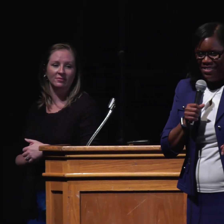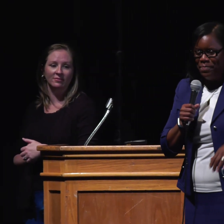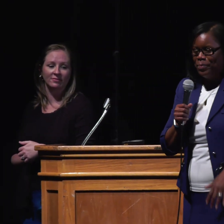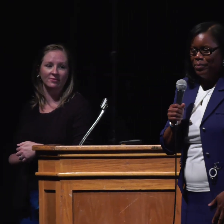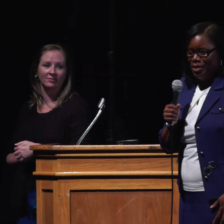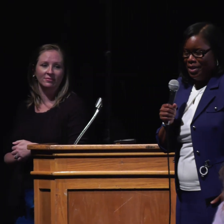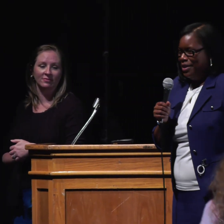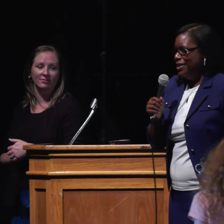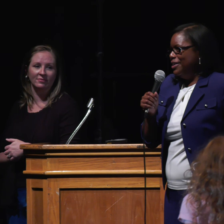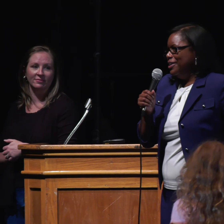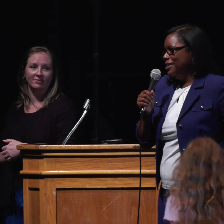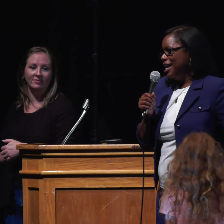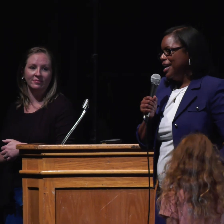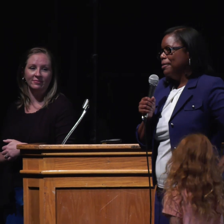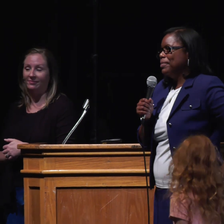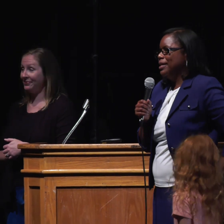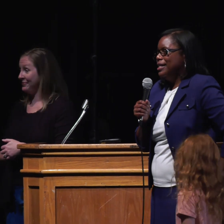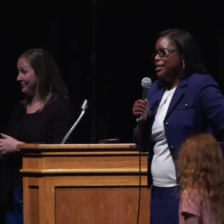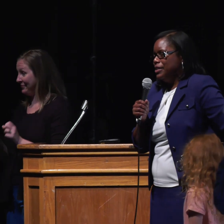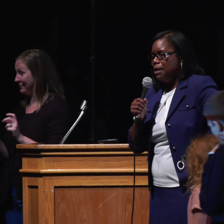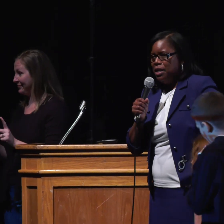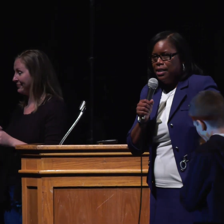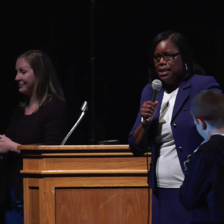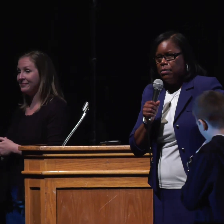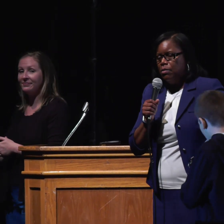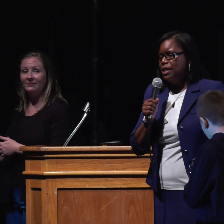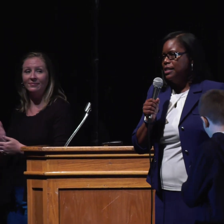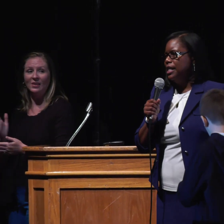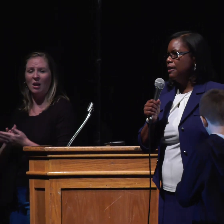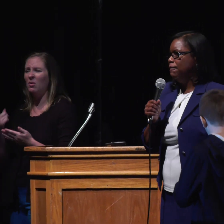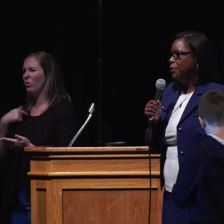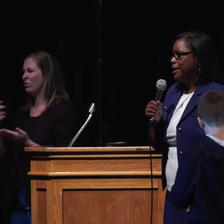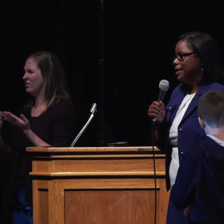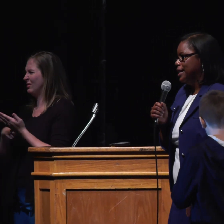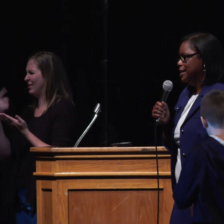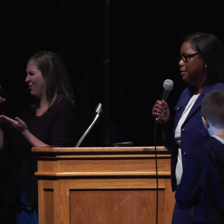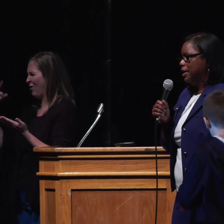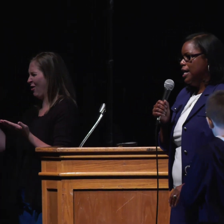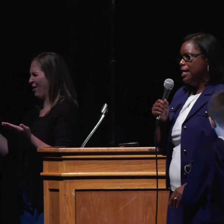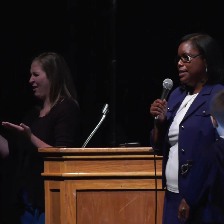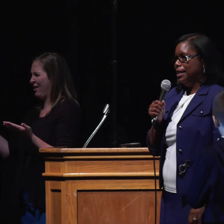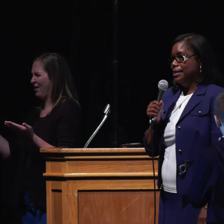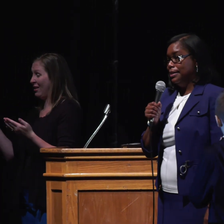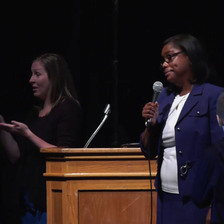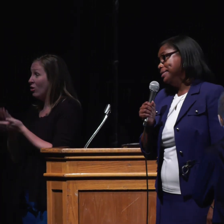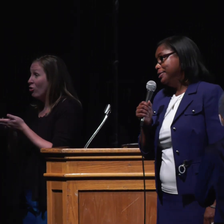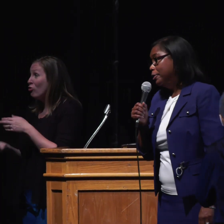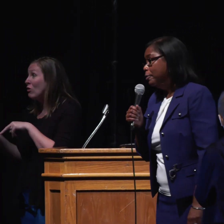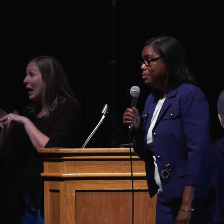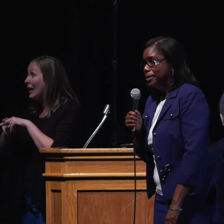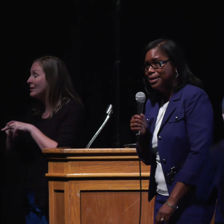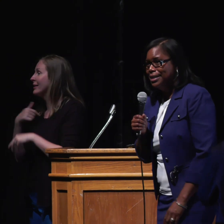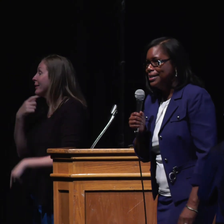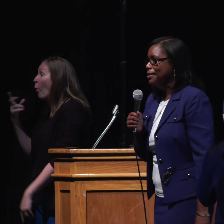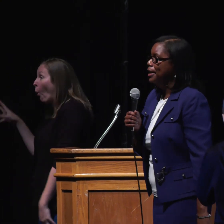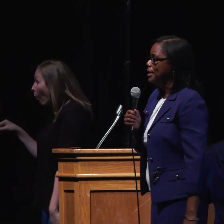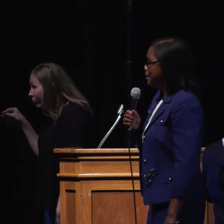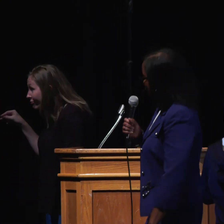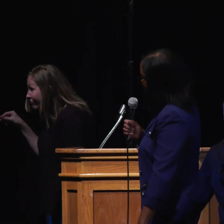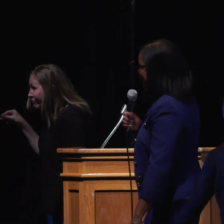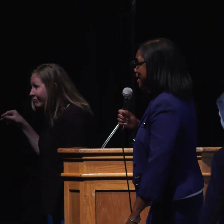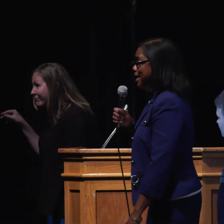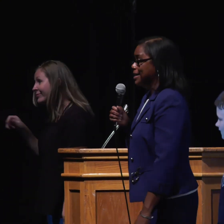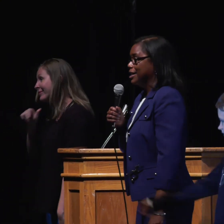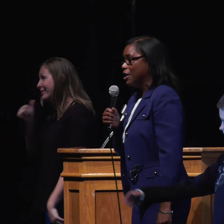Thank you. Okay, so some of y'all said, well, what's the ticket for? Is it a raise? And I said, nope, it's not a